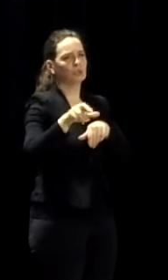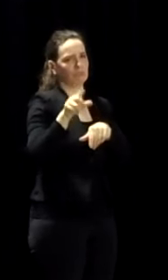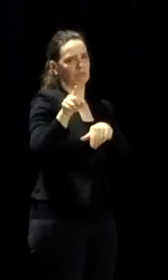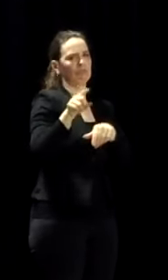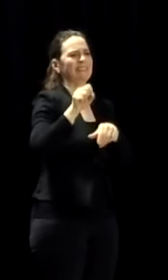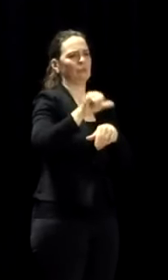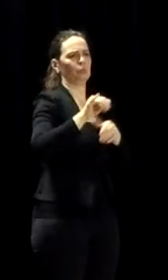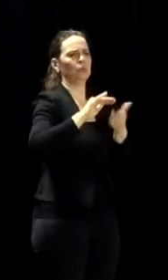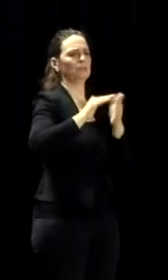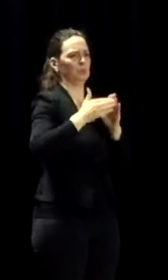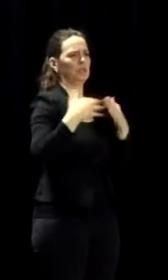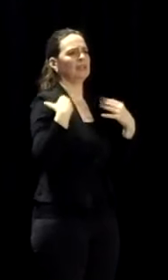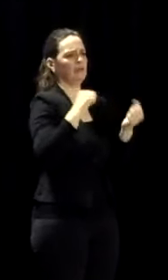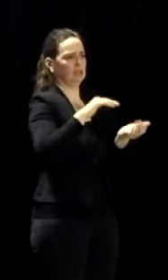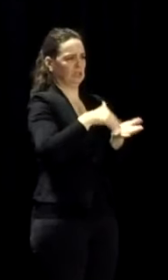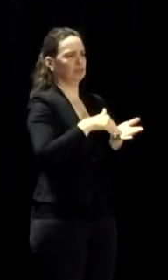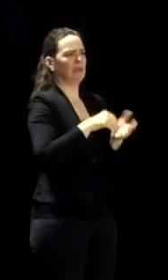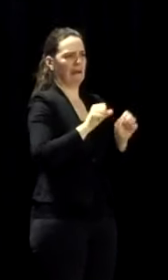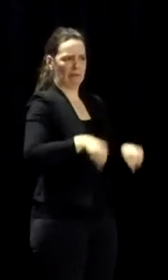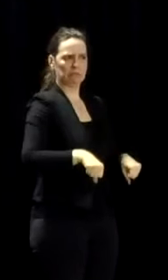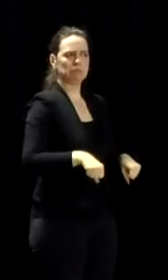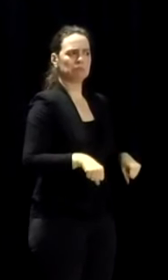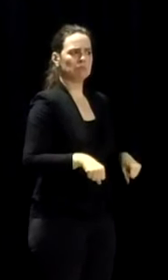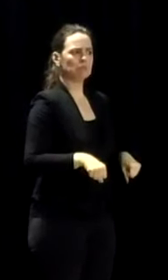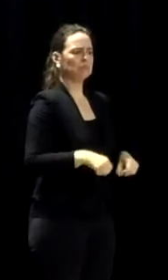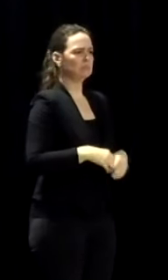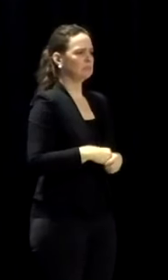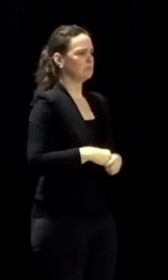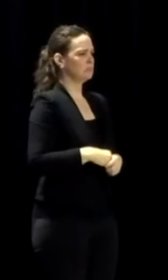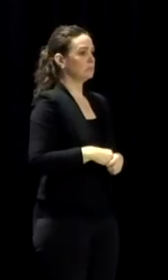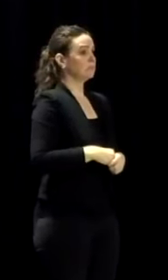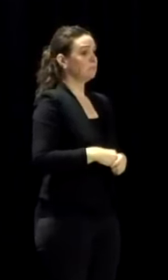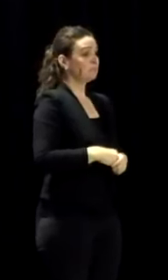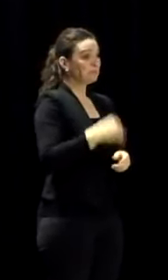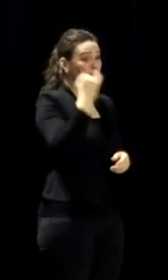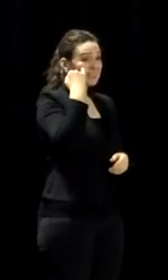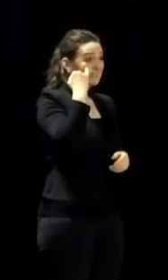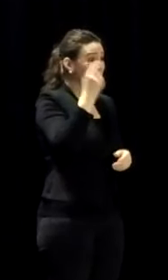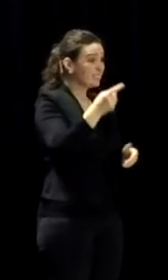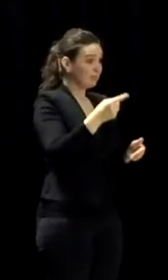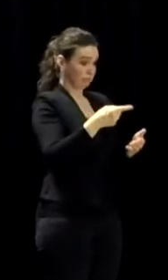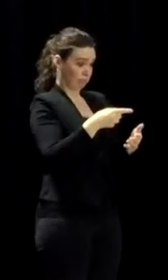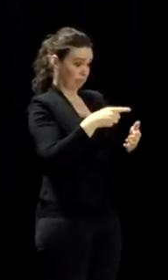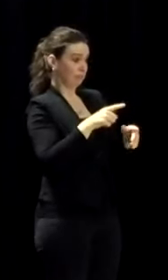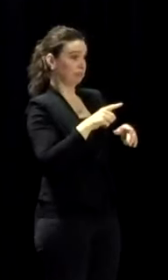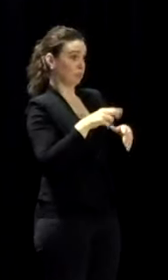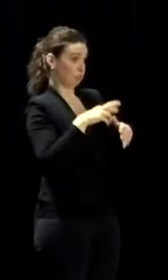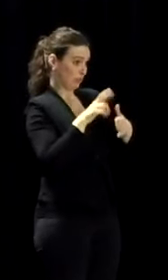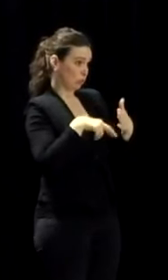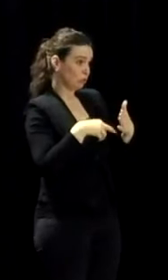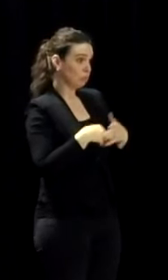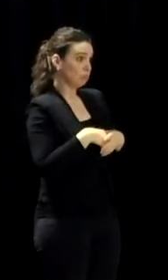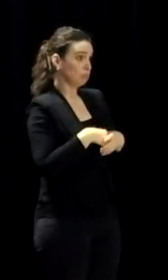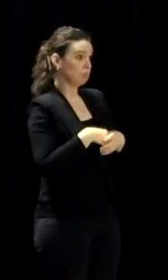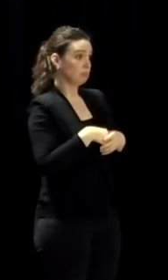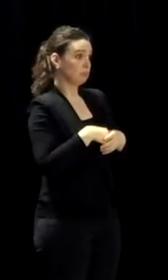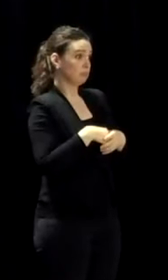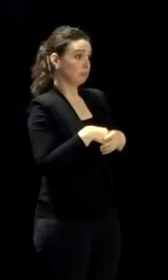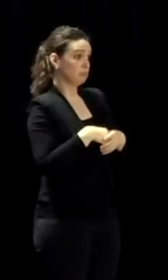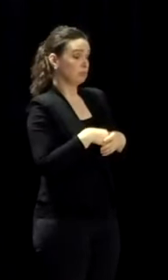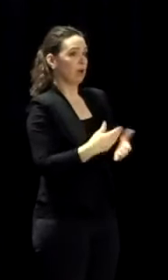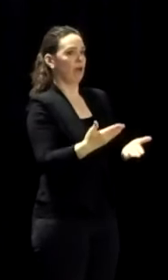are symptomatic, to go and get tested. If your doctor, contact your doctor. If your doctor says that you meet the criteria